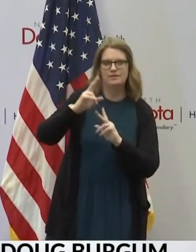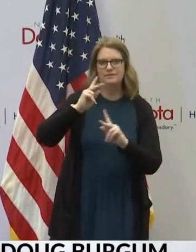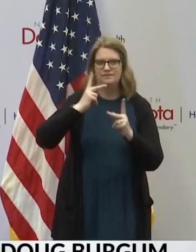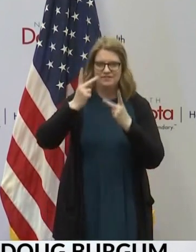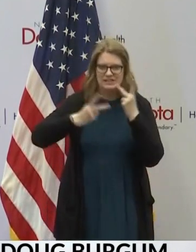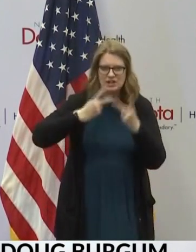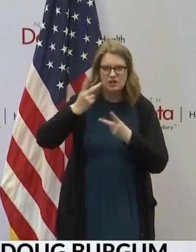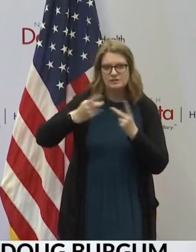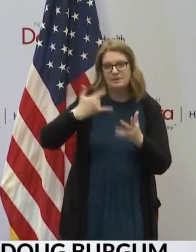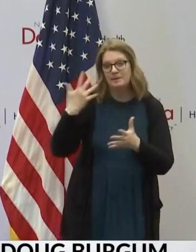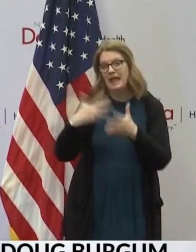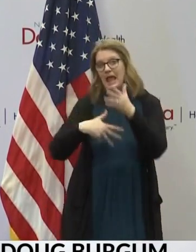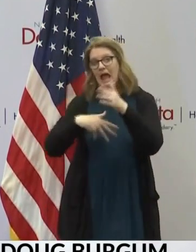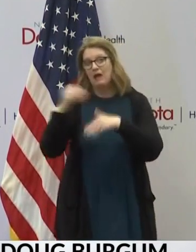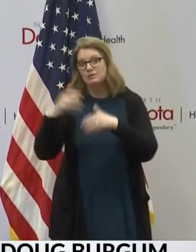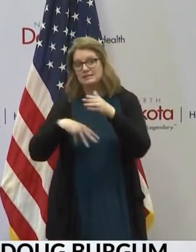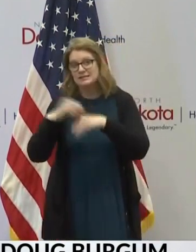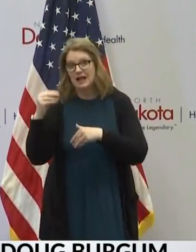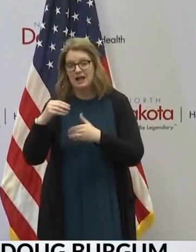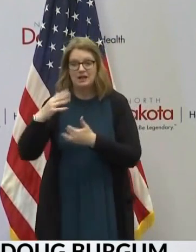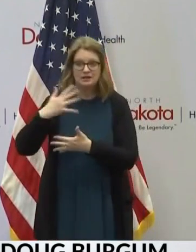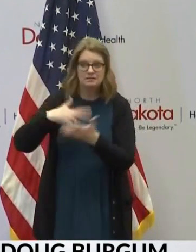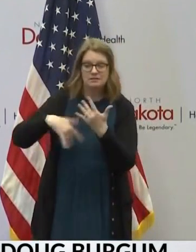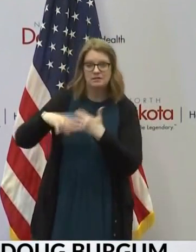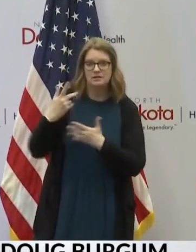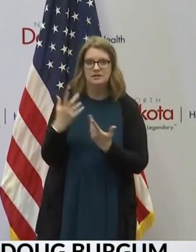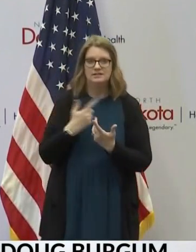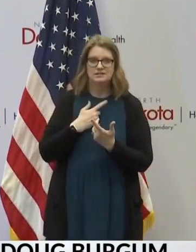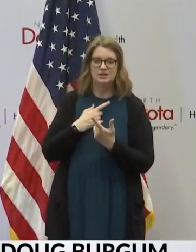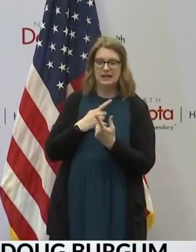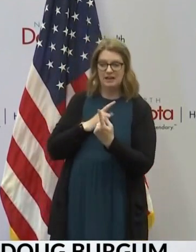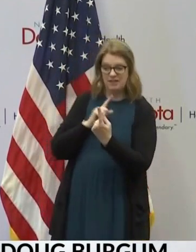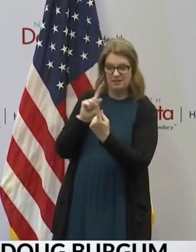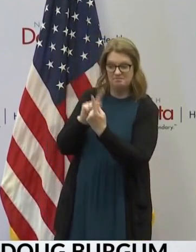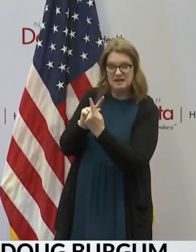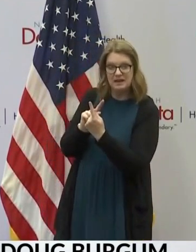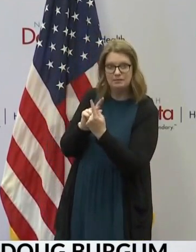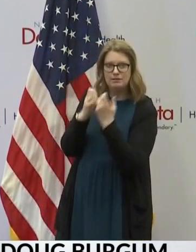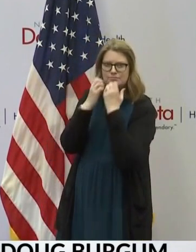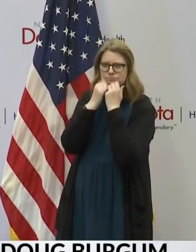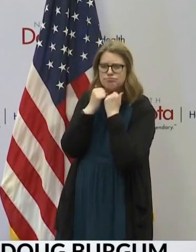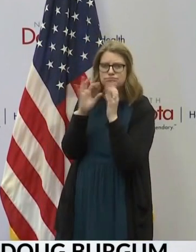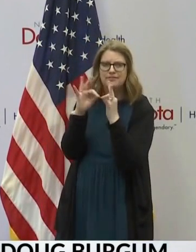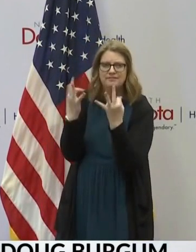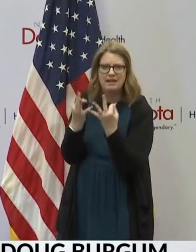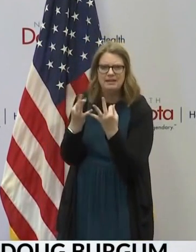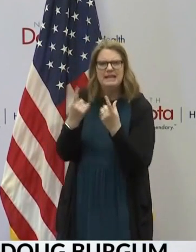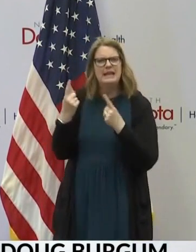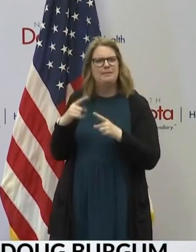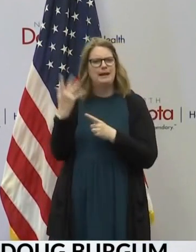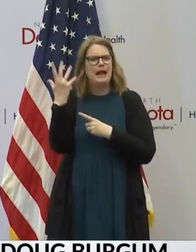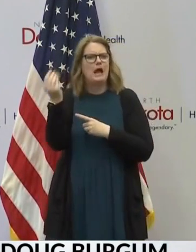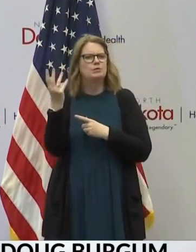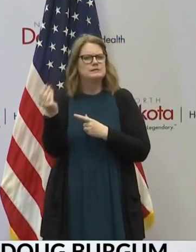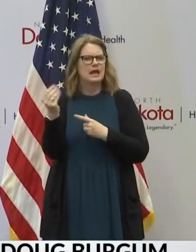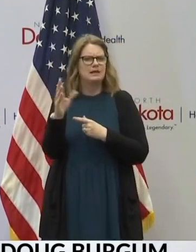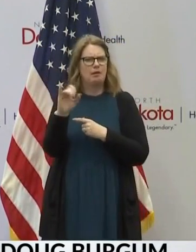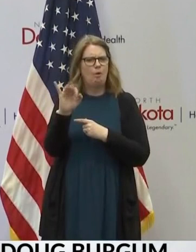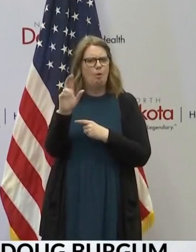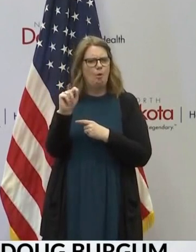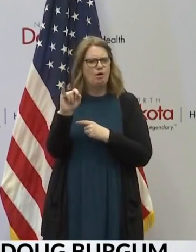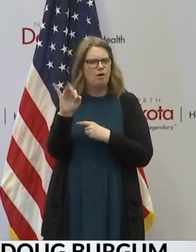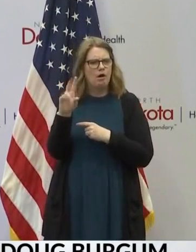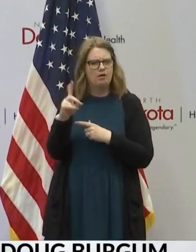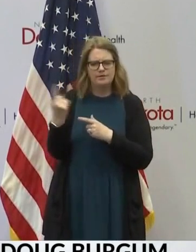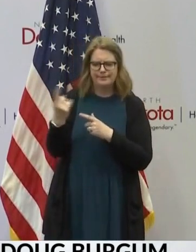outdoors, which I know that so that if you're actually having that meeting with your loved one, that maybe it's happening in a courtyard or outside the